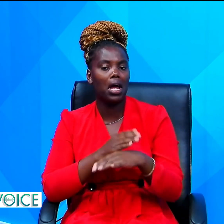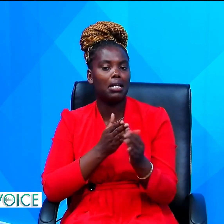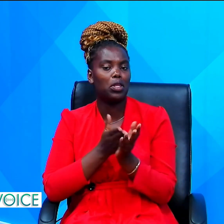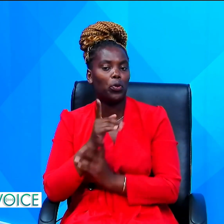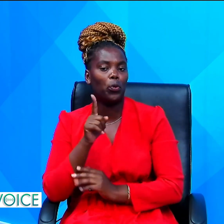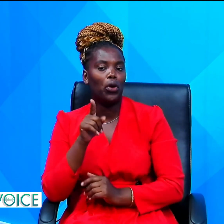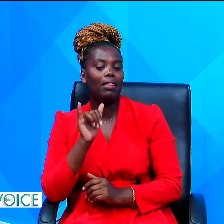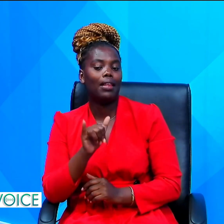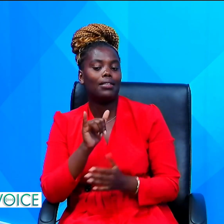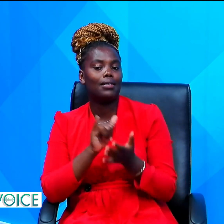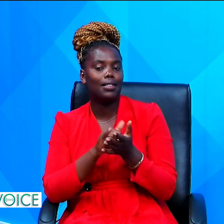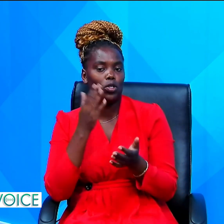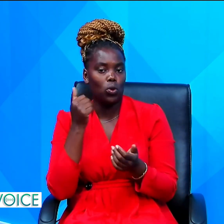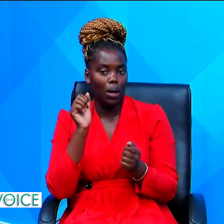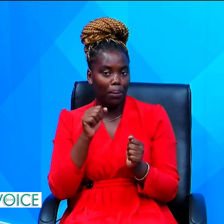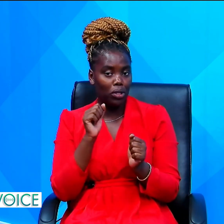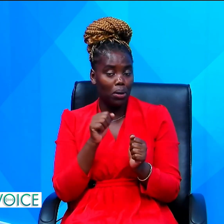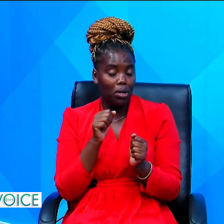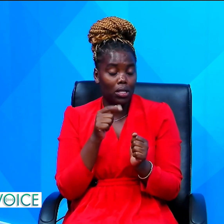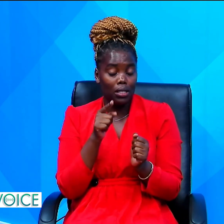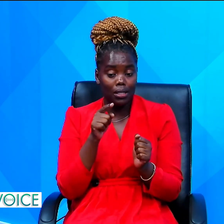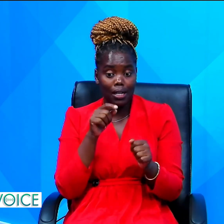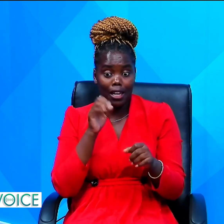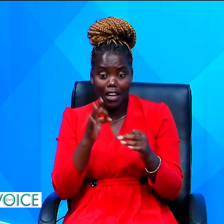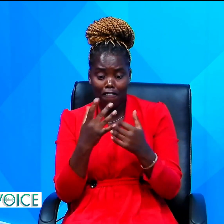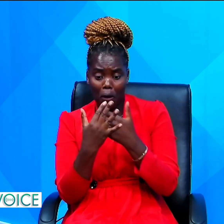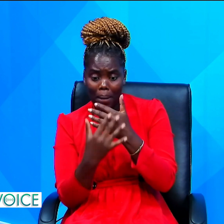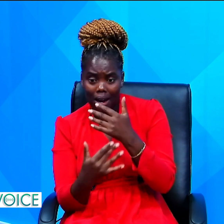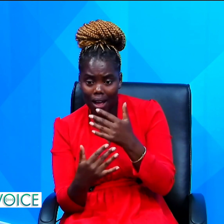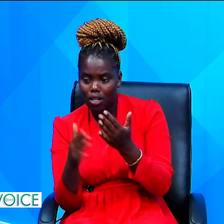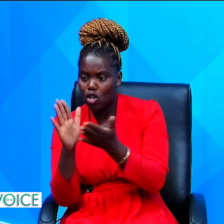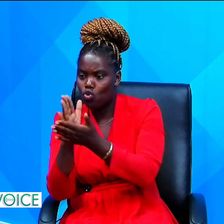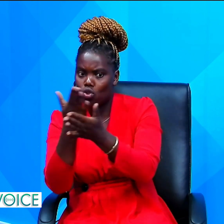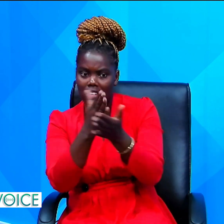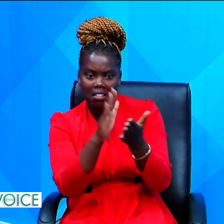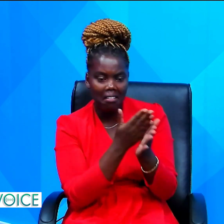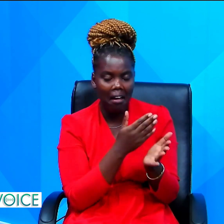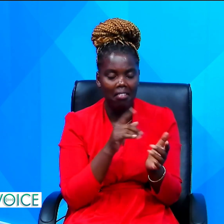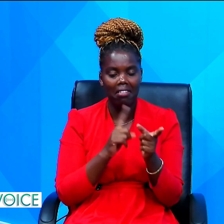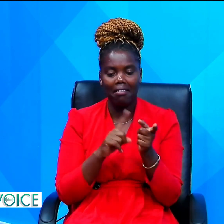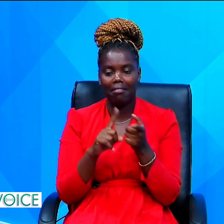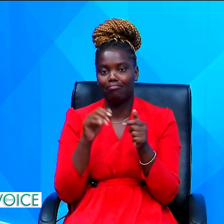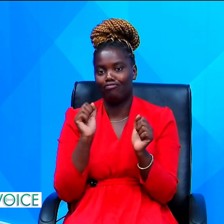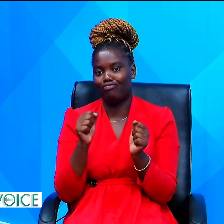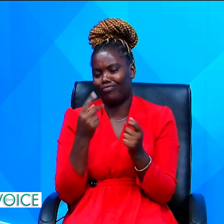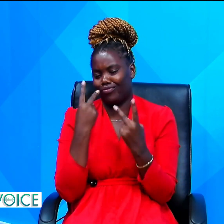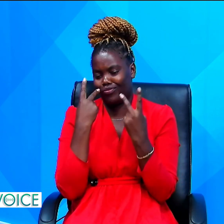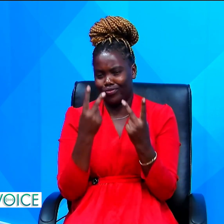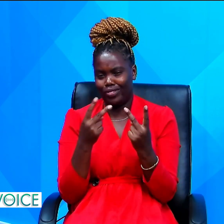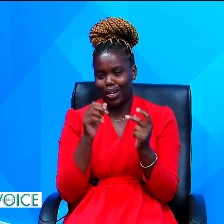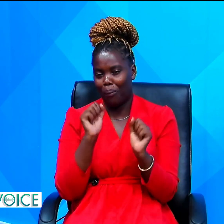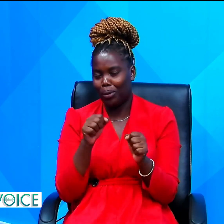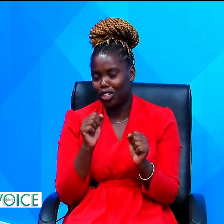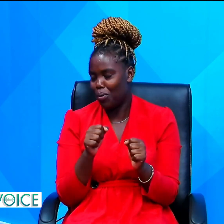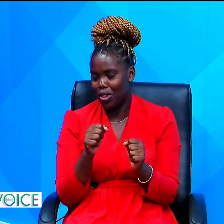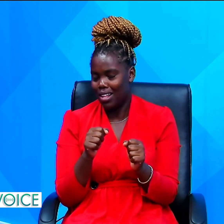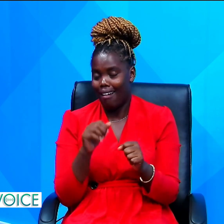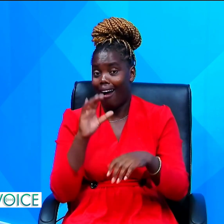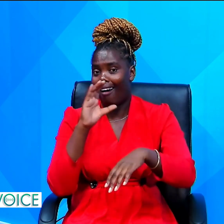you can get through those means, blood, or when you're sharing items, and also